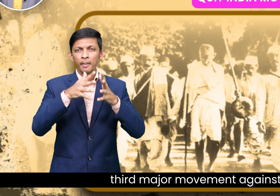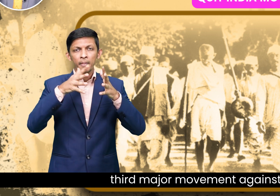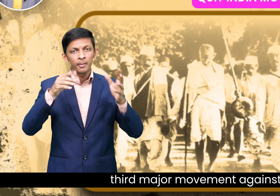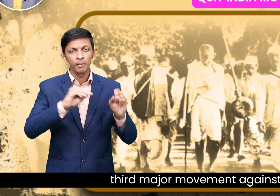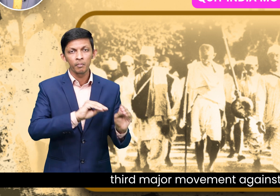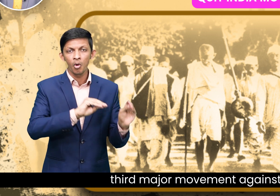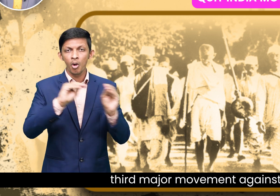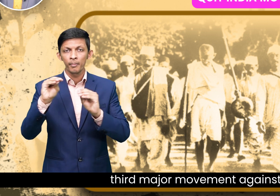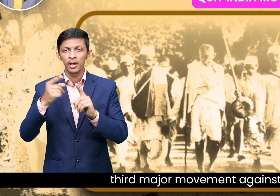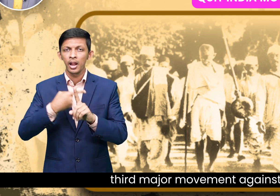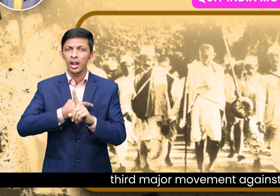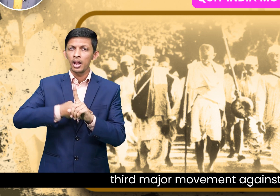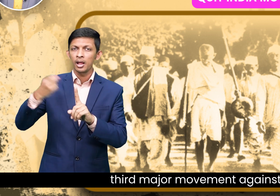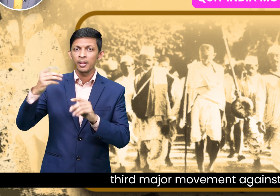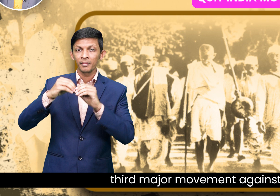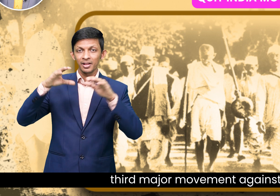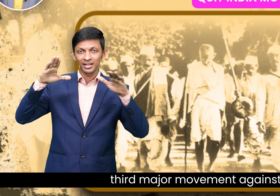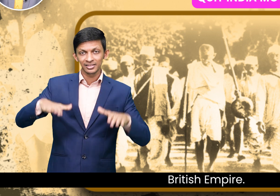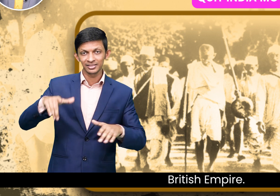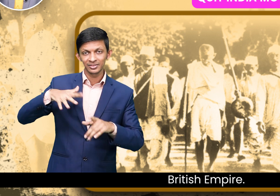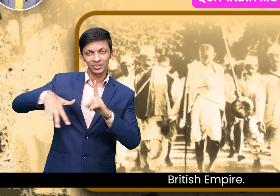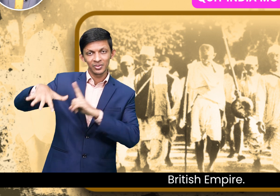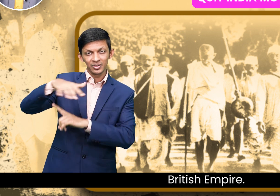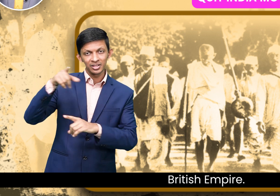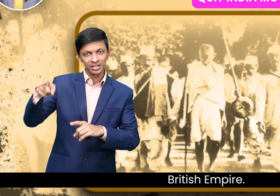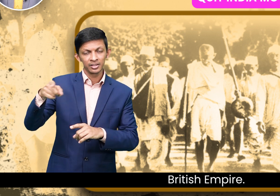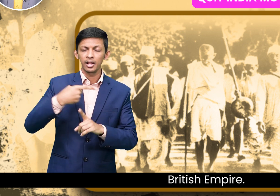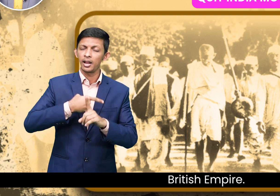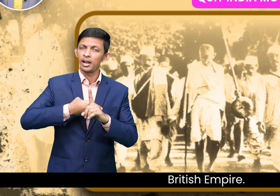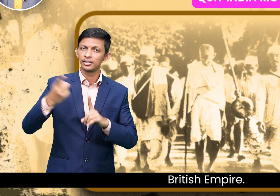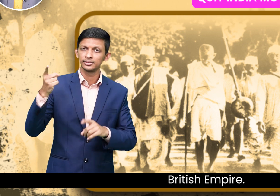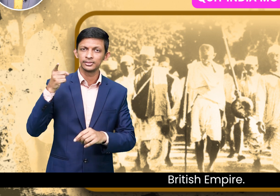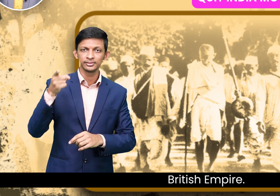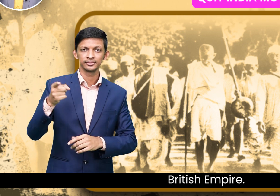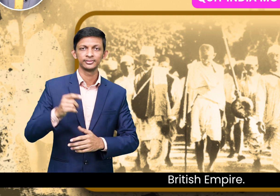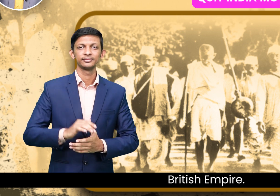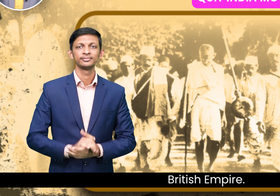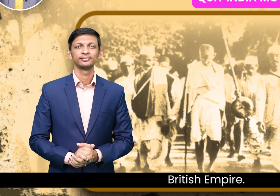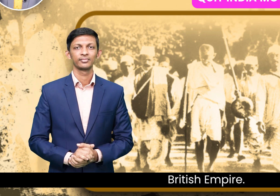major movement against the British Empire.